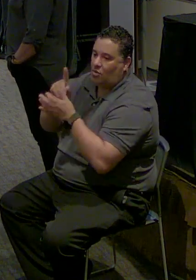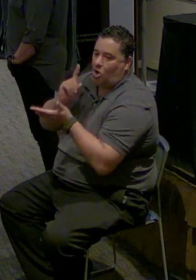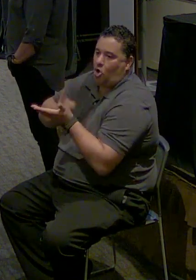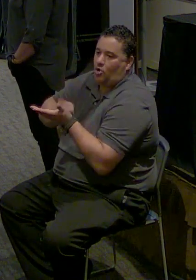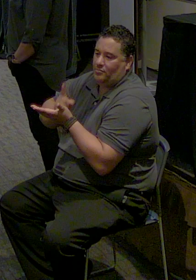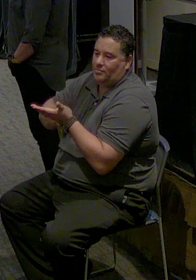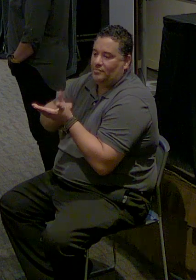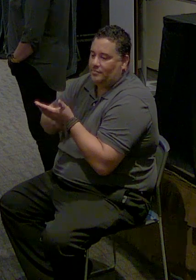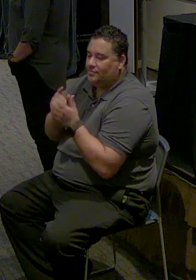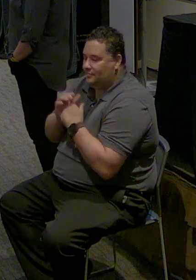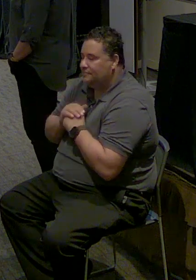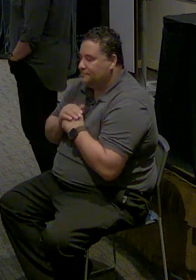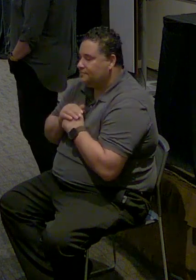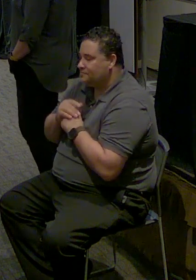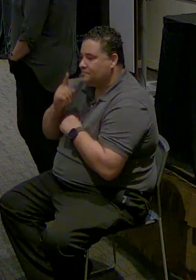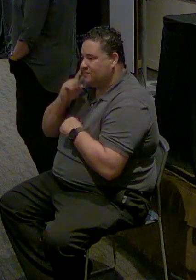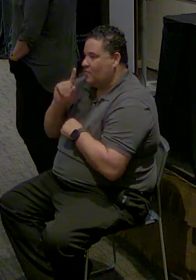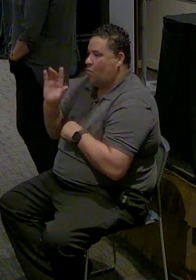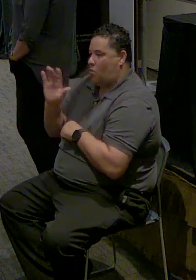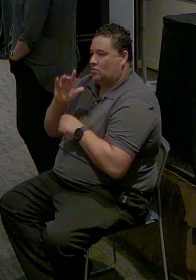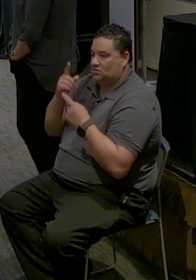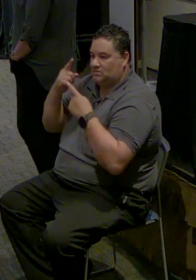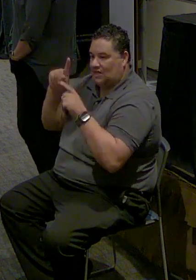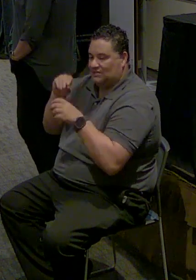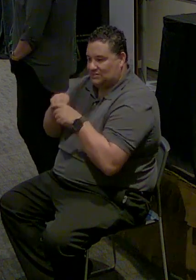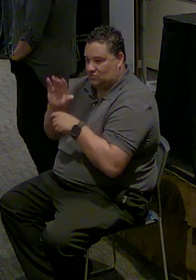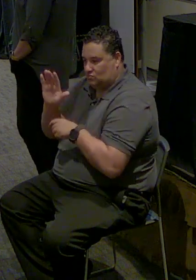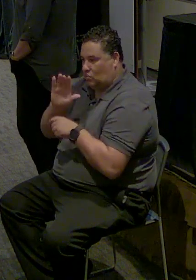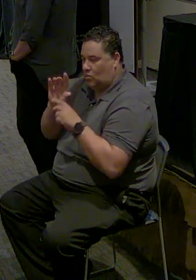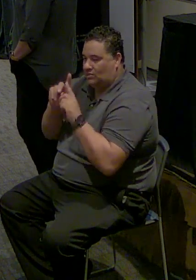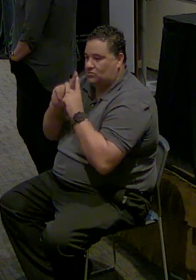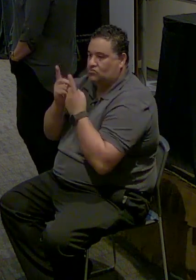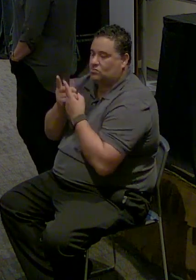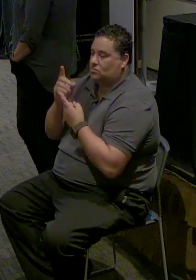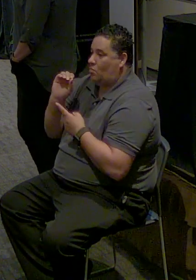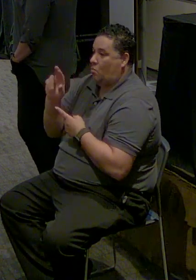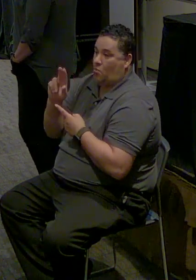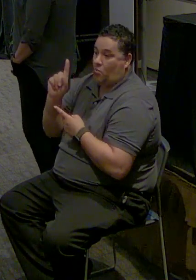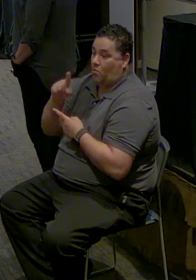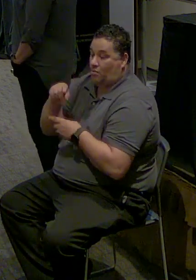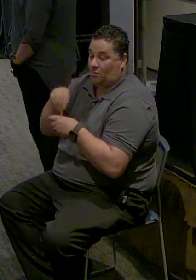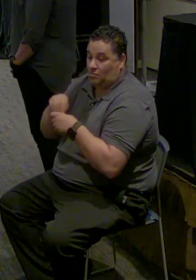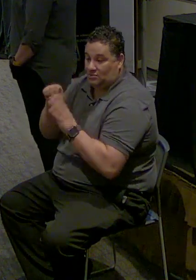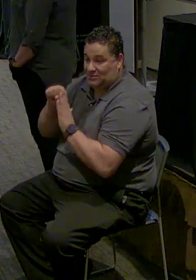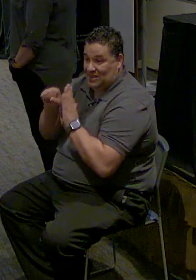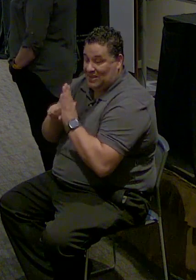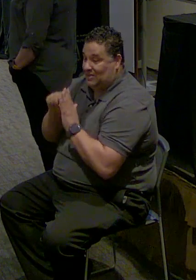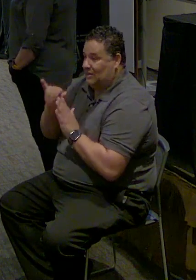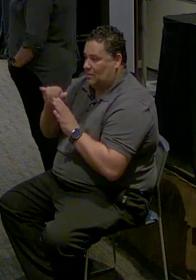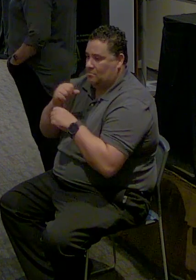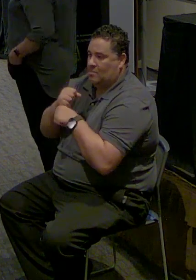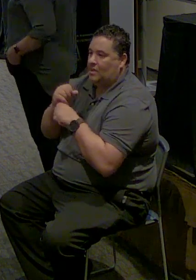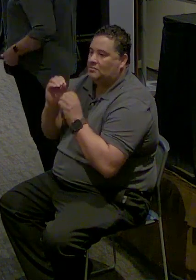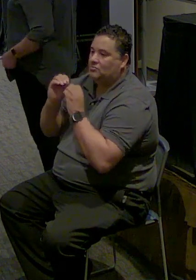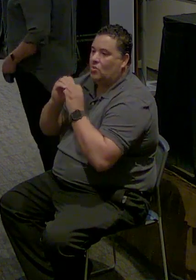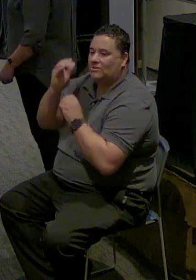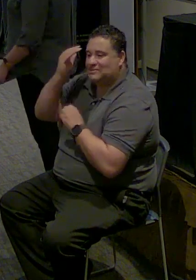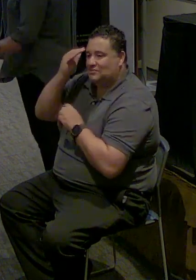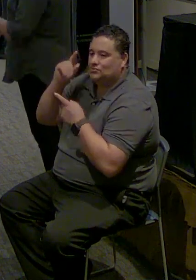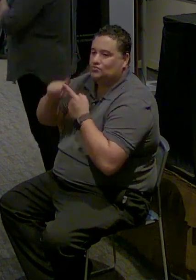argument for your success in your district or your where you are in the state, that makes a little bit more sense to your